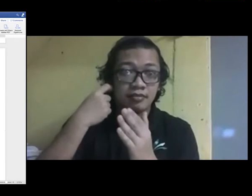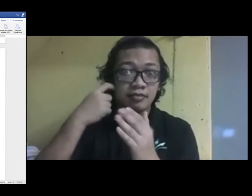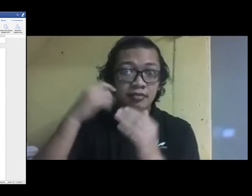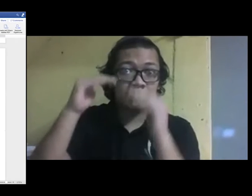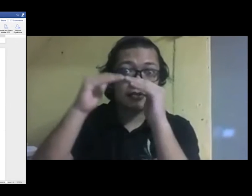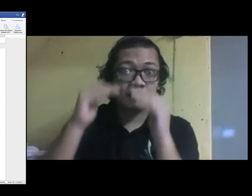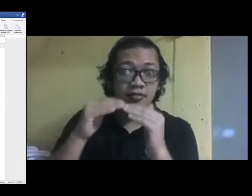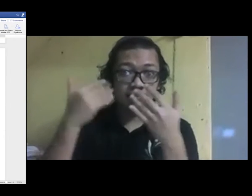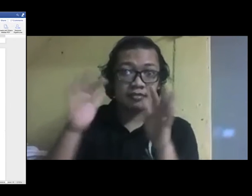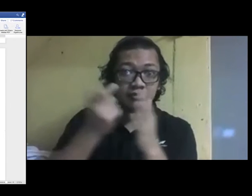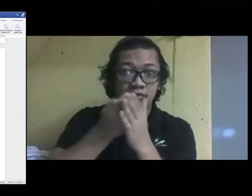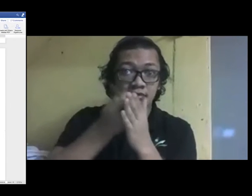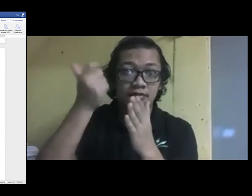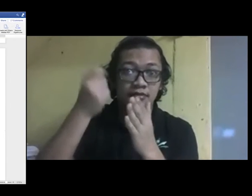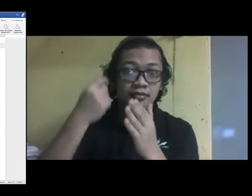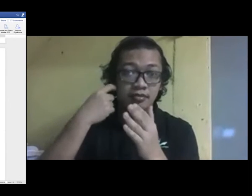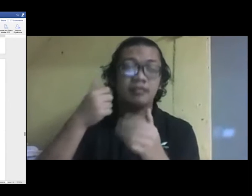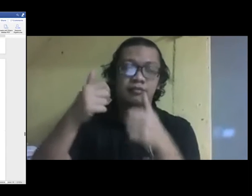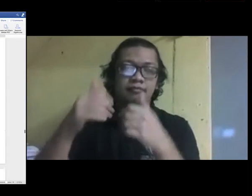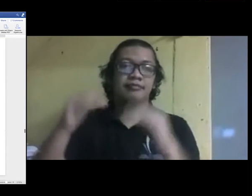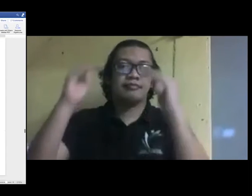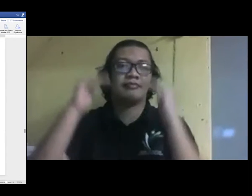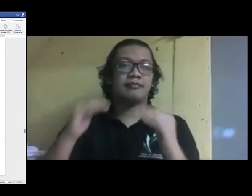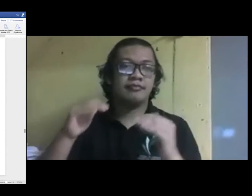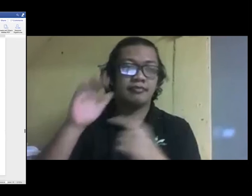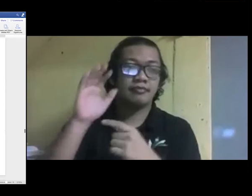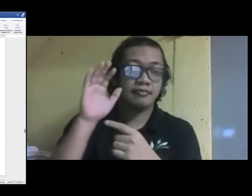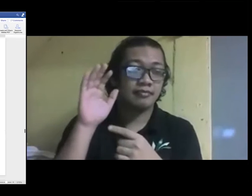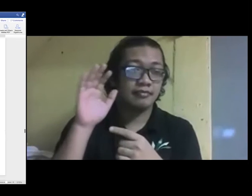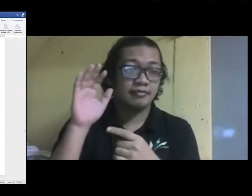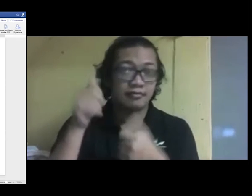So we're going to take away equals. We're not going to use that, right?